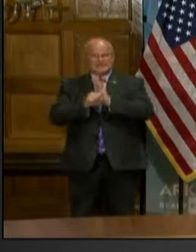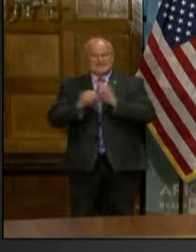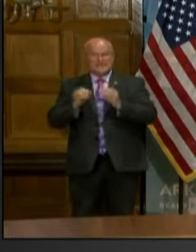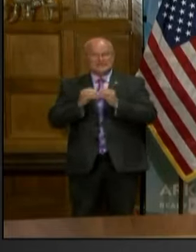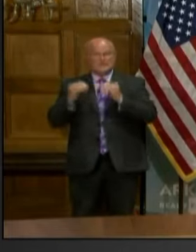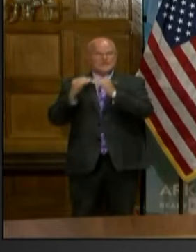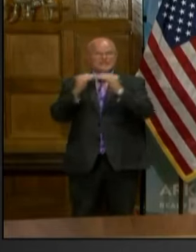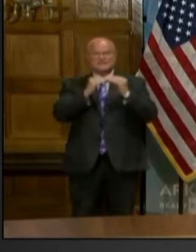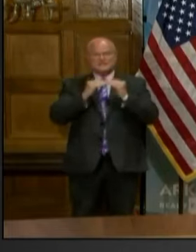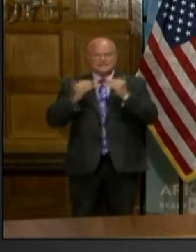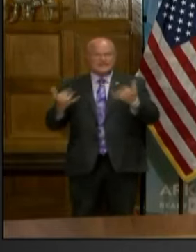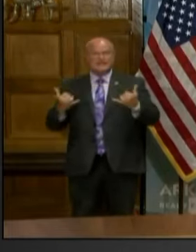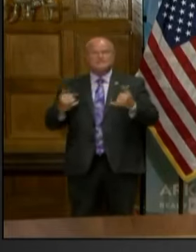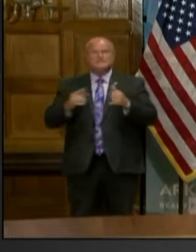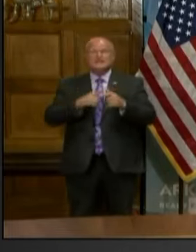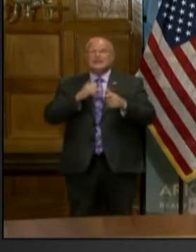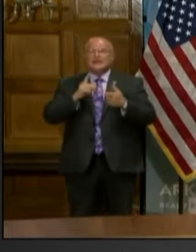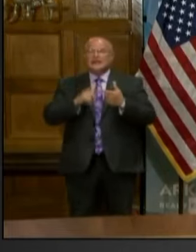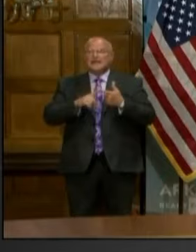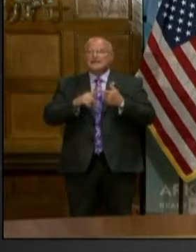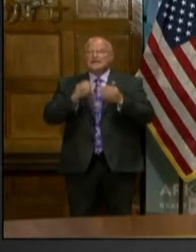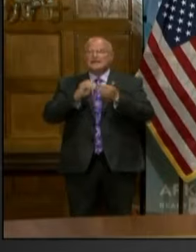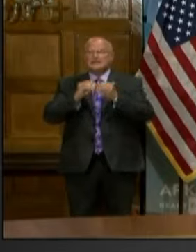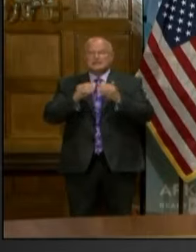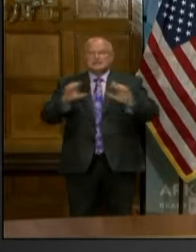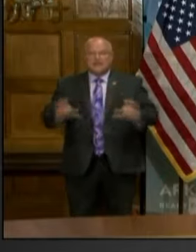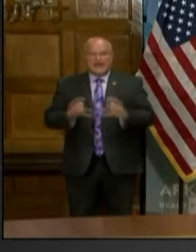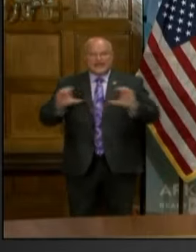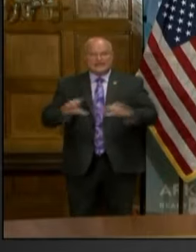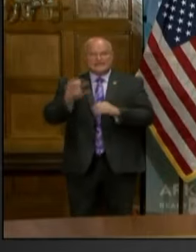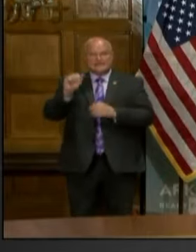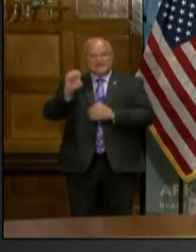more evenly. And then if you go to the number of active